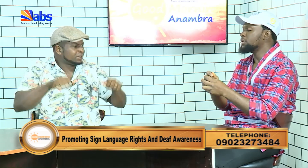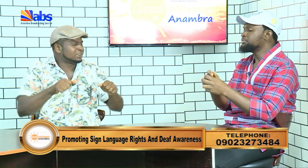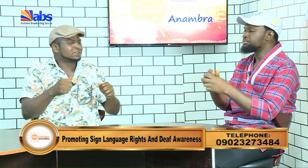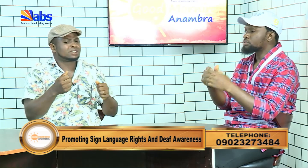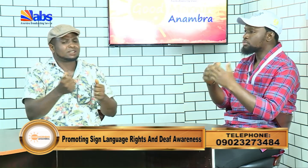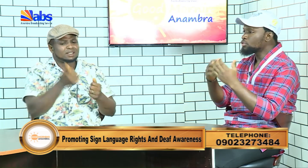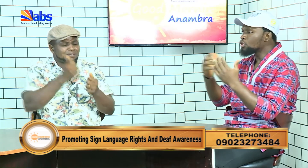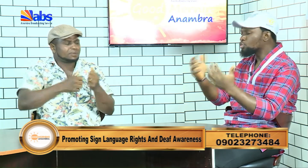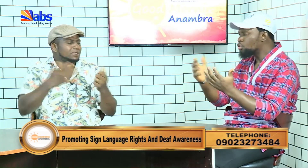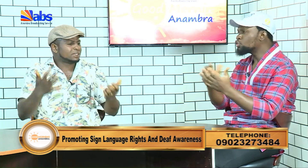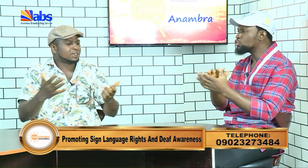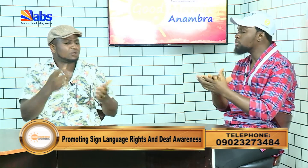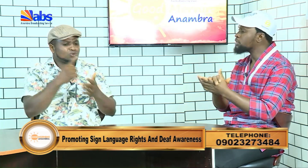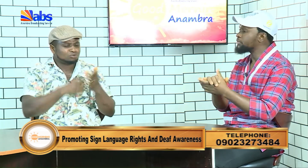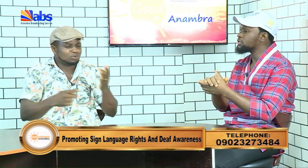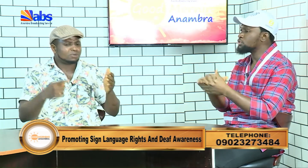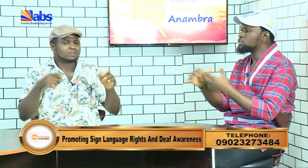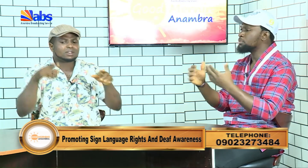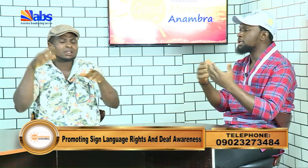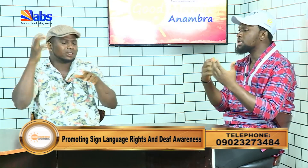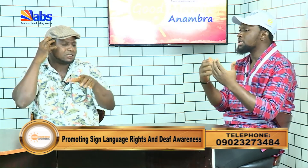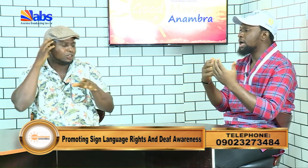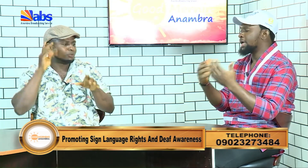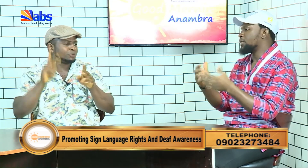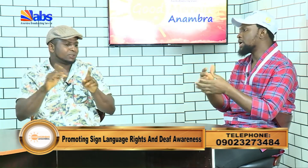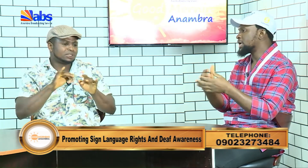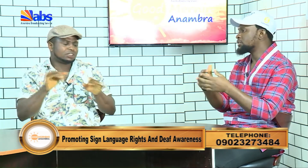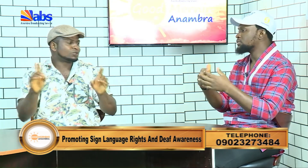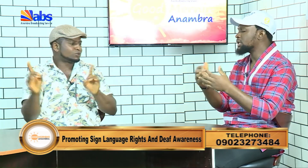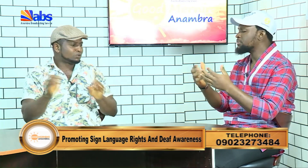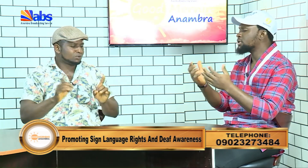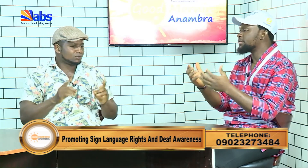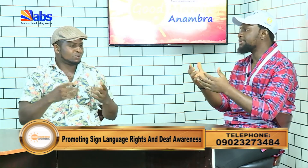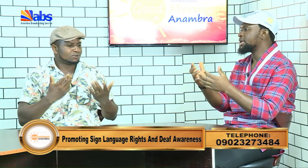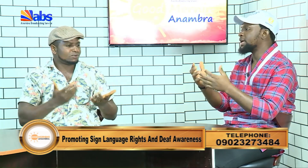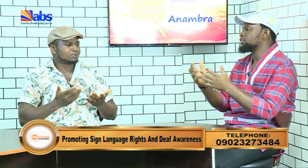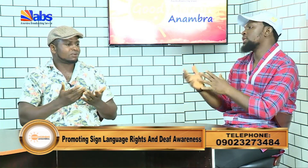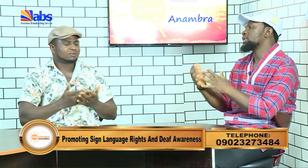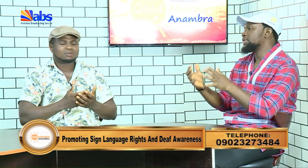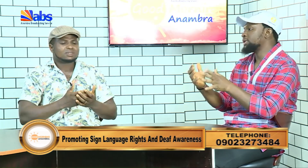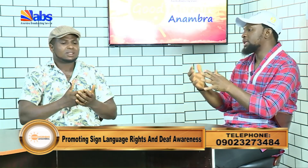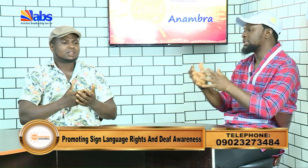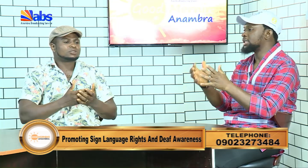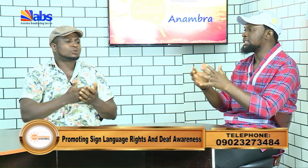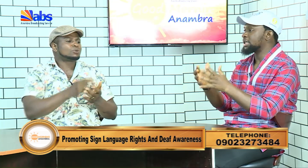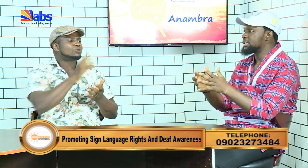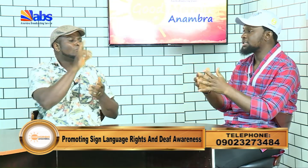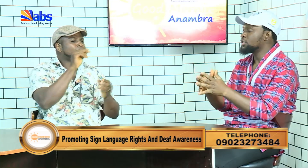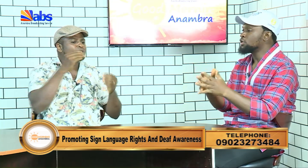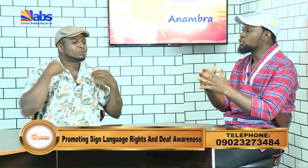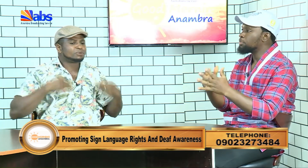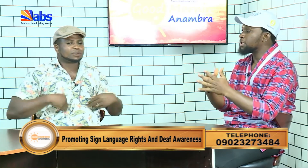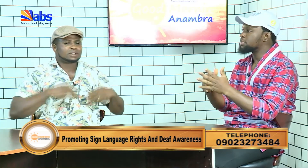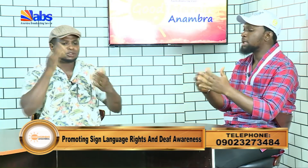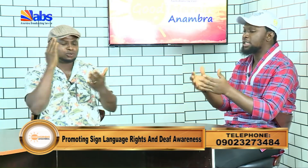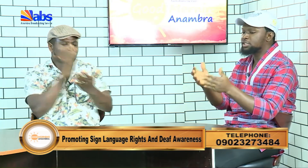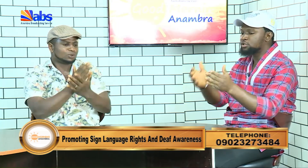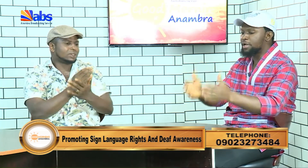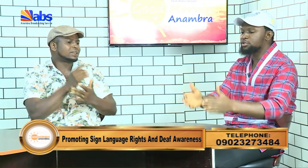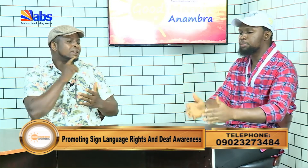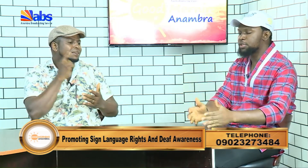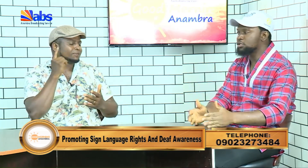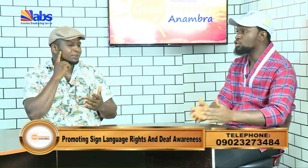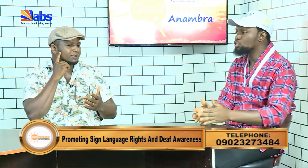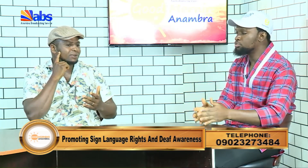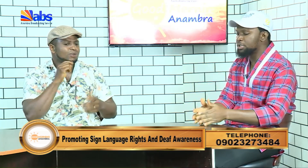we go to most of the schools to make an awareness, to tell them, okay, find that we are the deaf leader, this and this and this, so person, like this so and